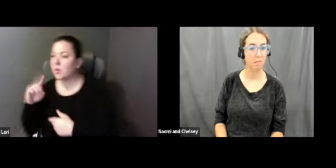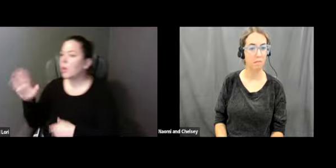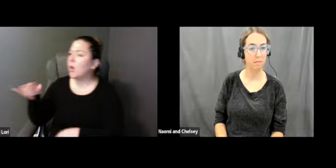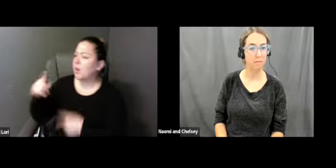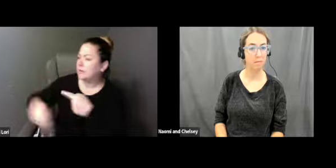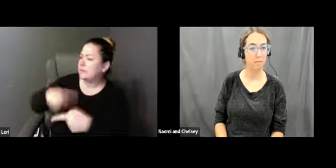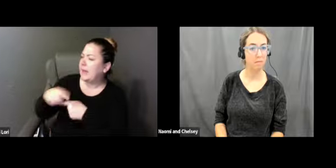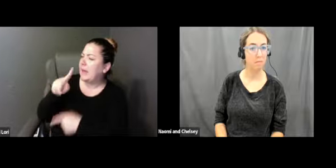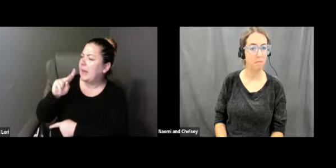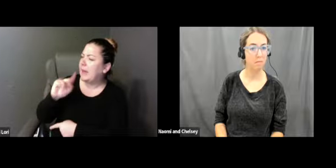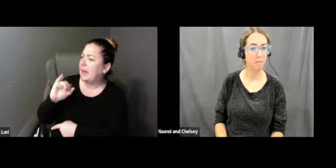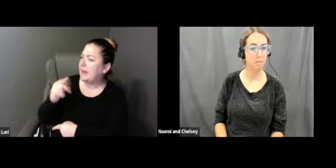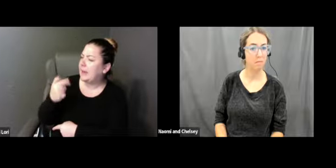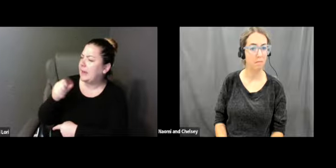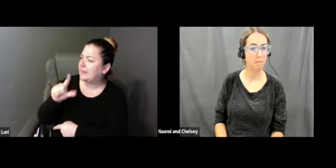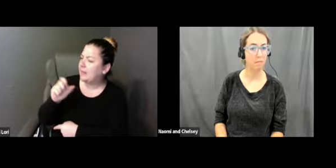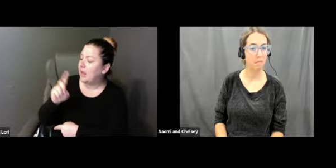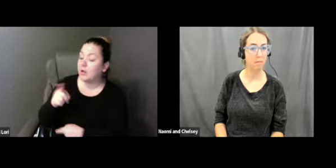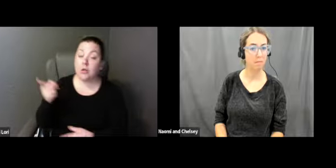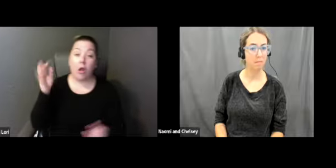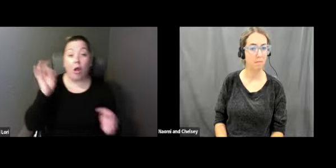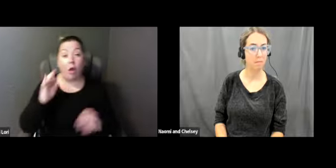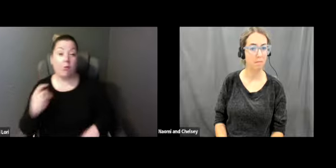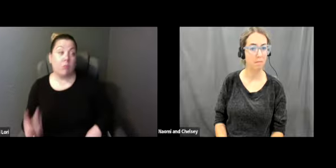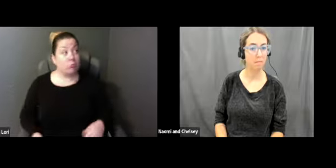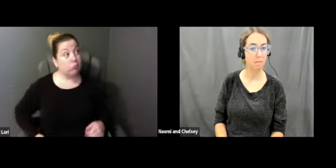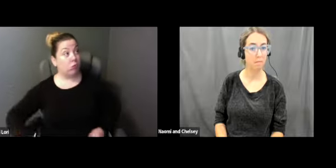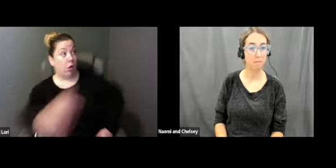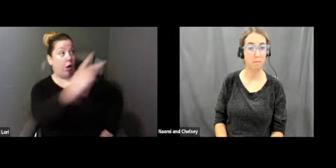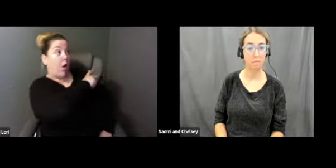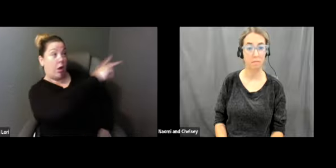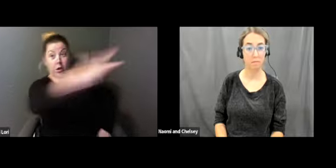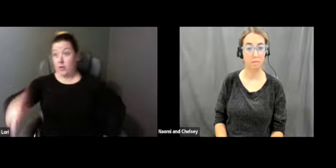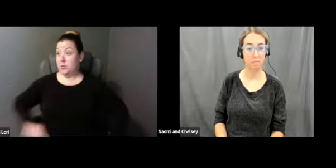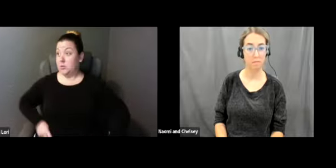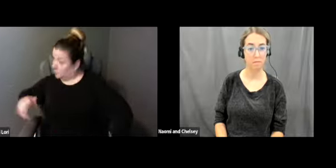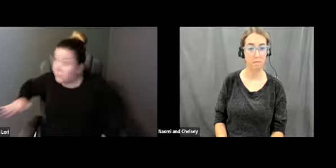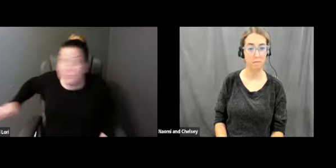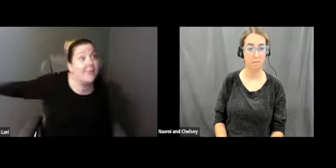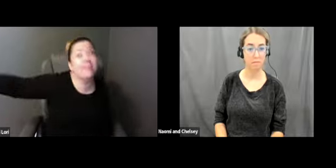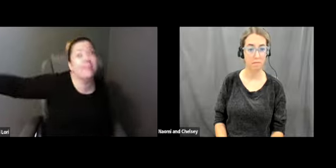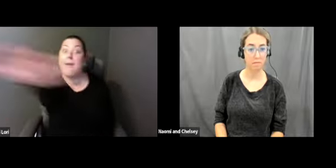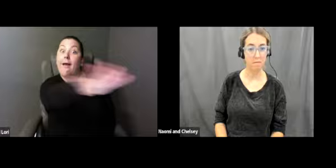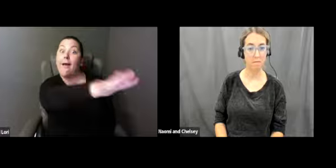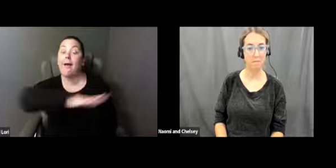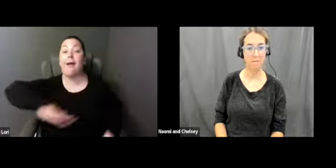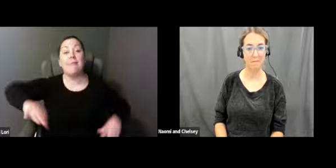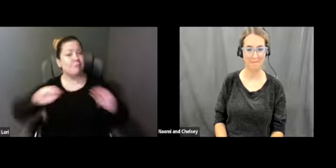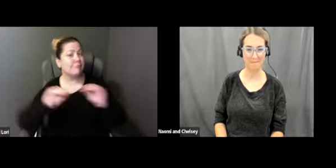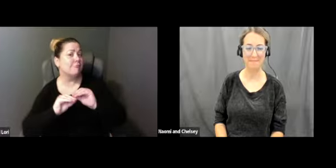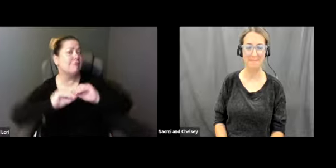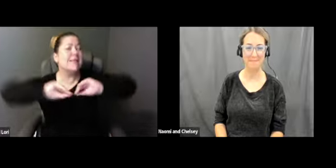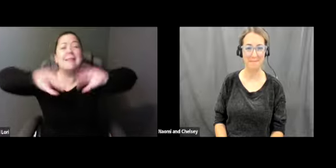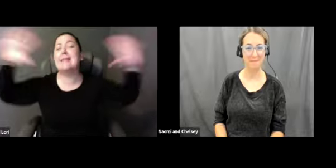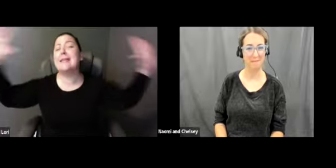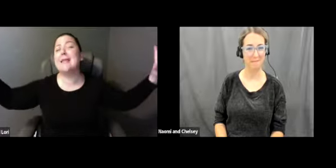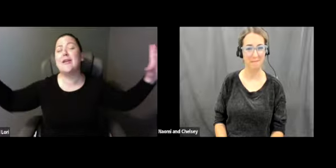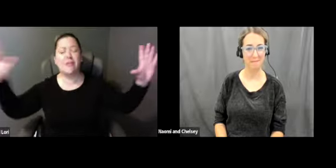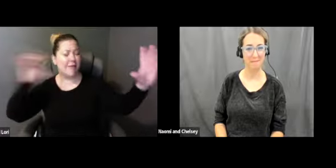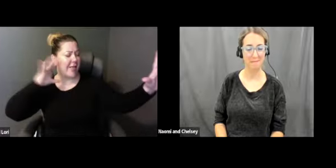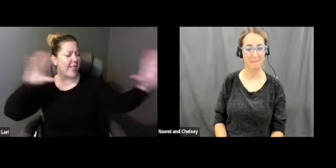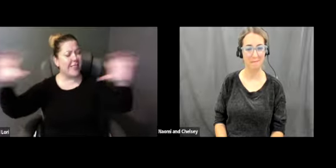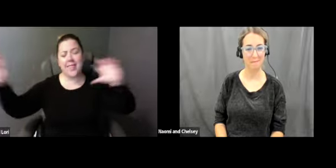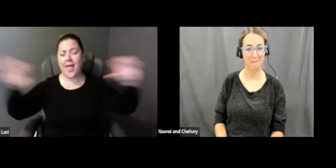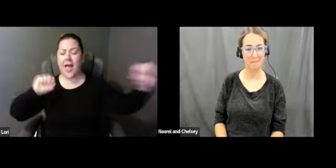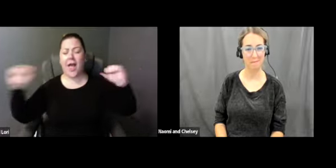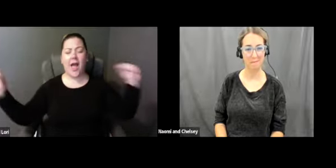why or what the intention was. And it was loud and it was clear and it was big, and it went from the top of his